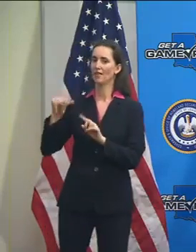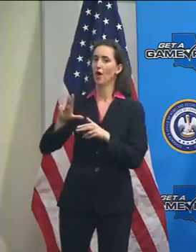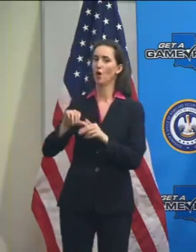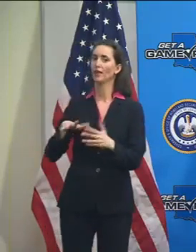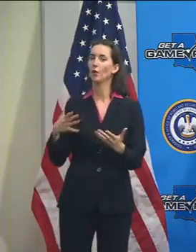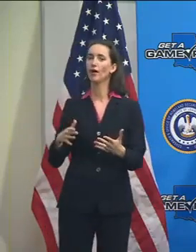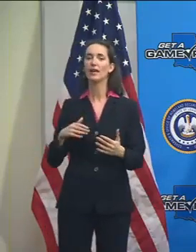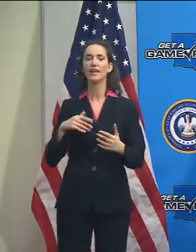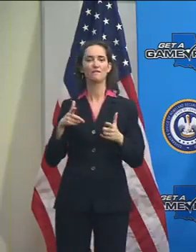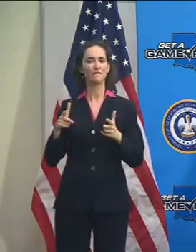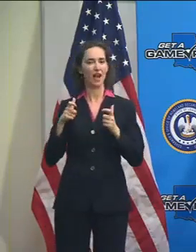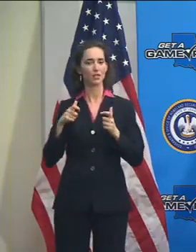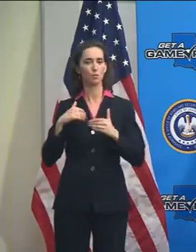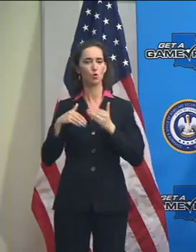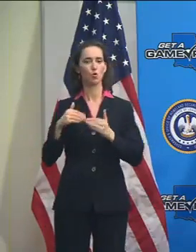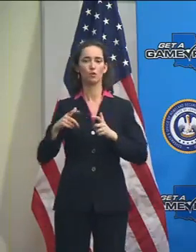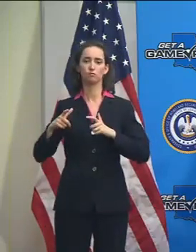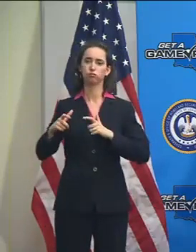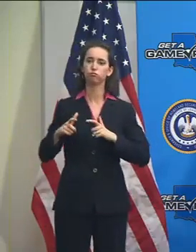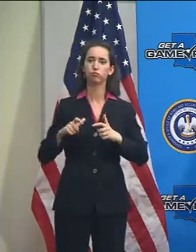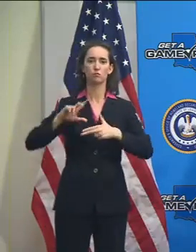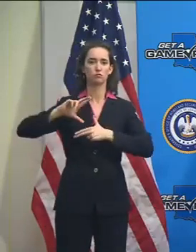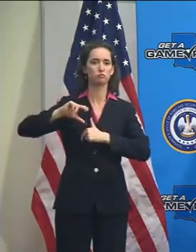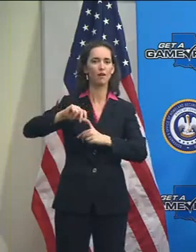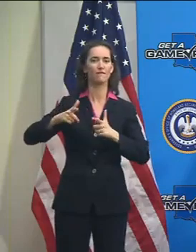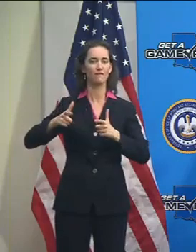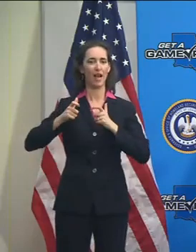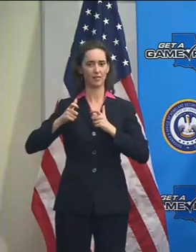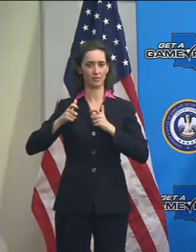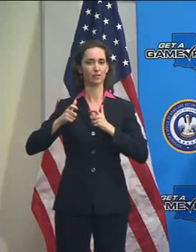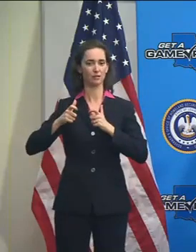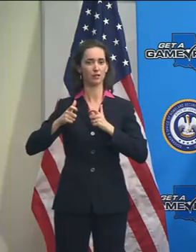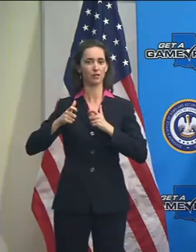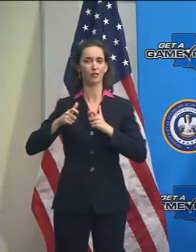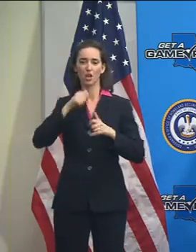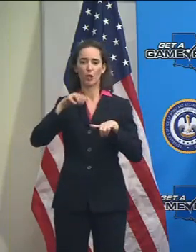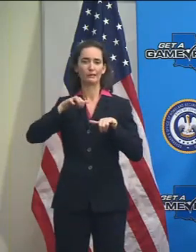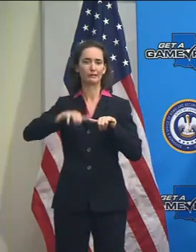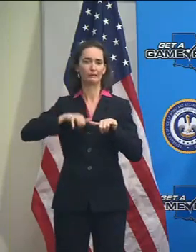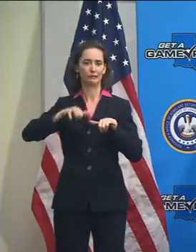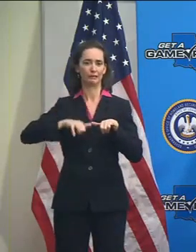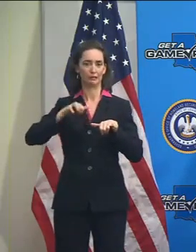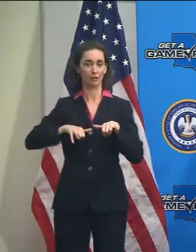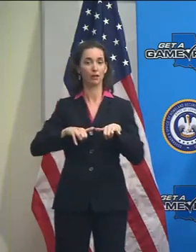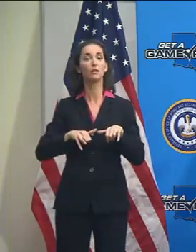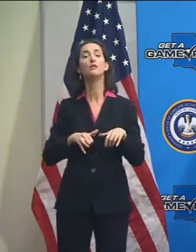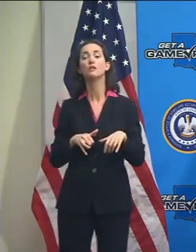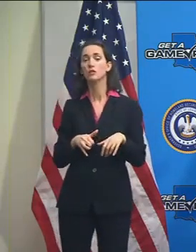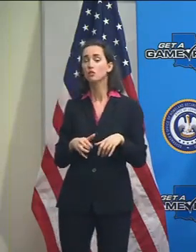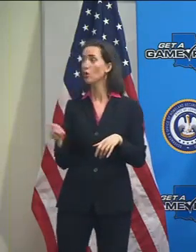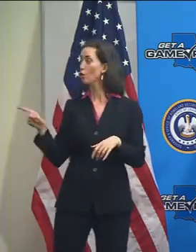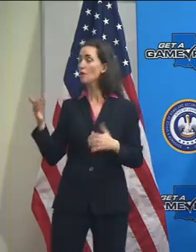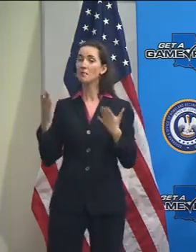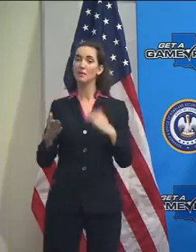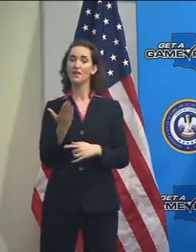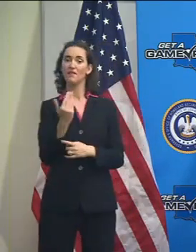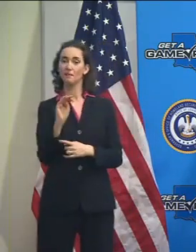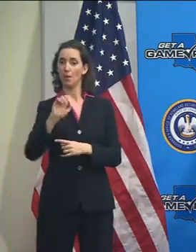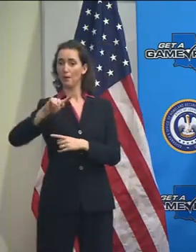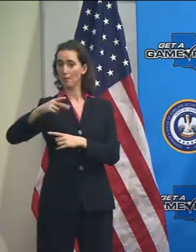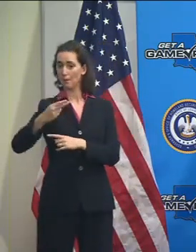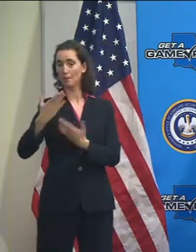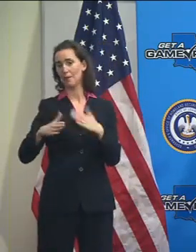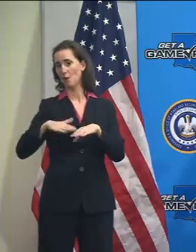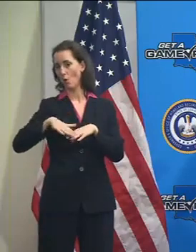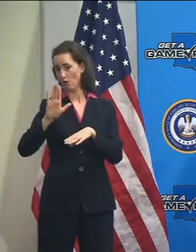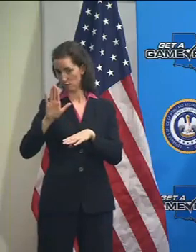its speed right now, as it makes landfall and moves through the state, somewhere maybe even greater than 15 miles per hour, we may